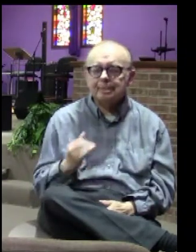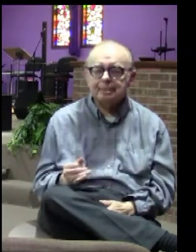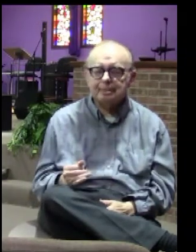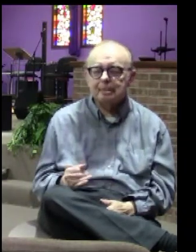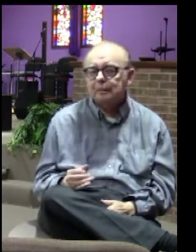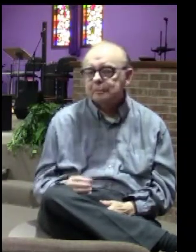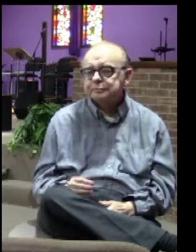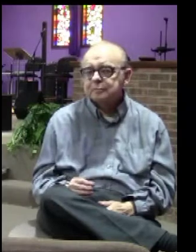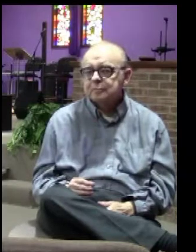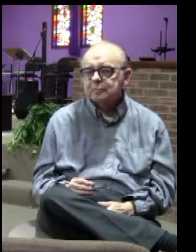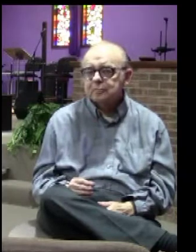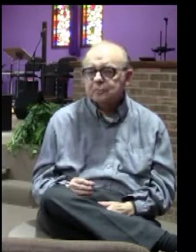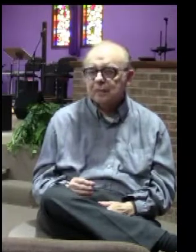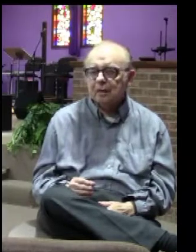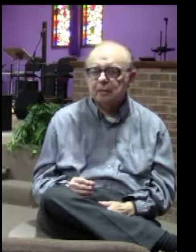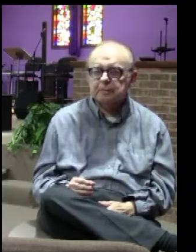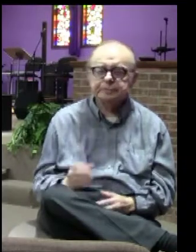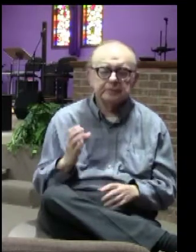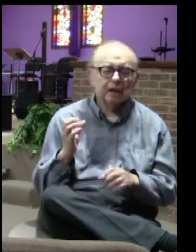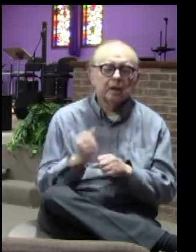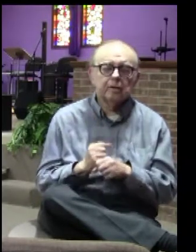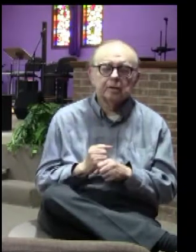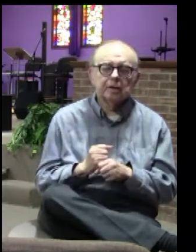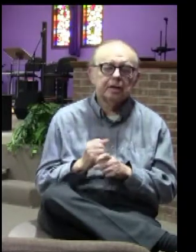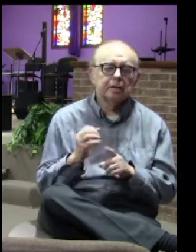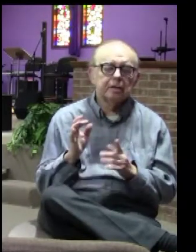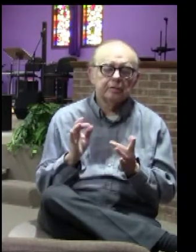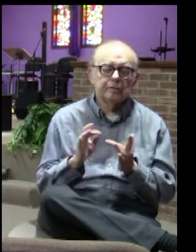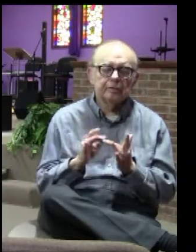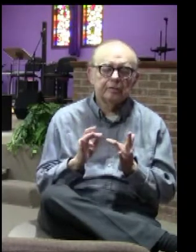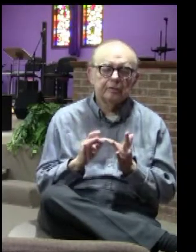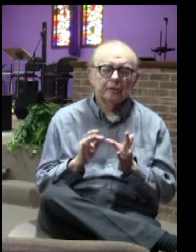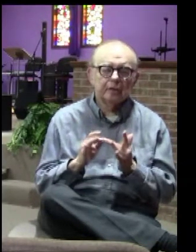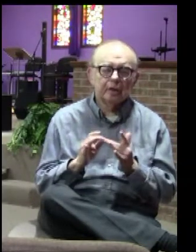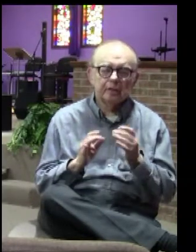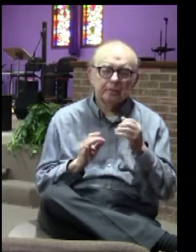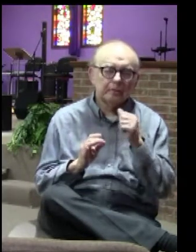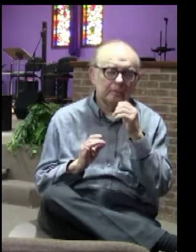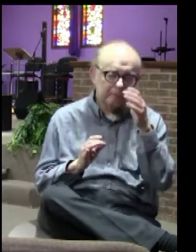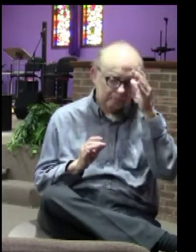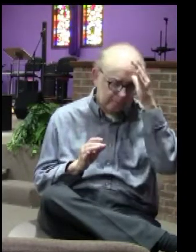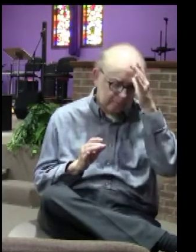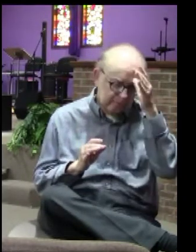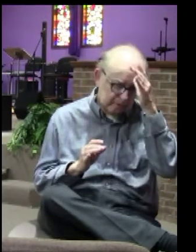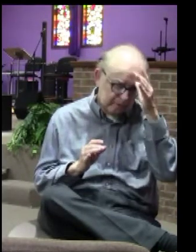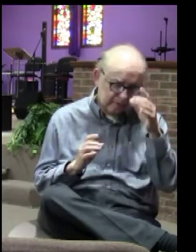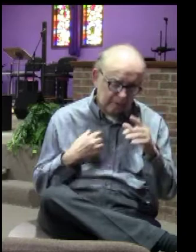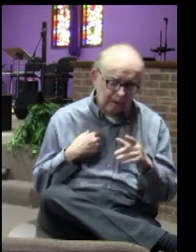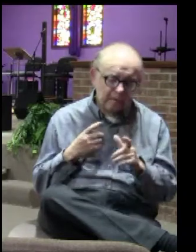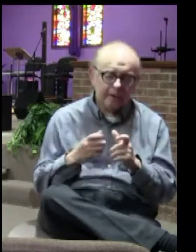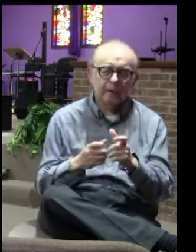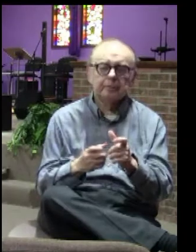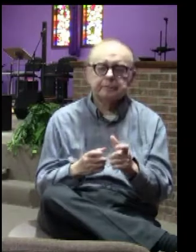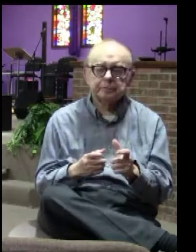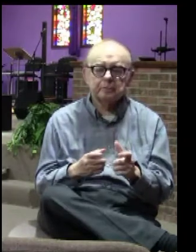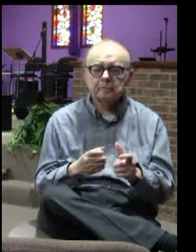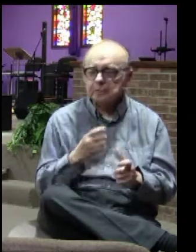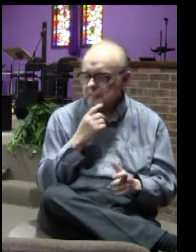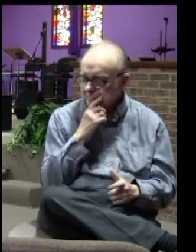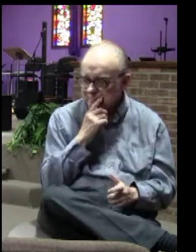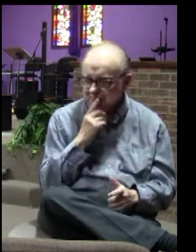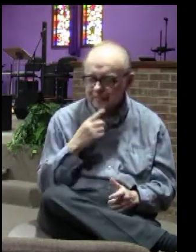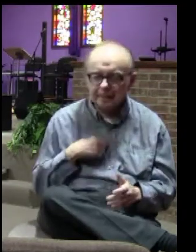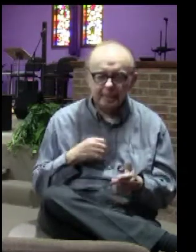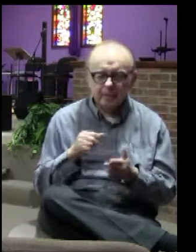And so we couldn't get a hold of my dad. And so I ran. I just